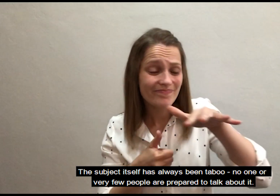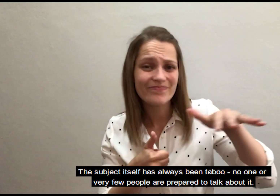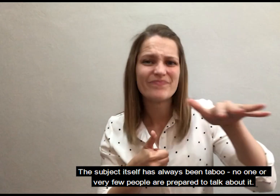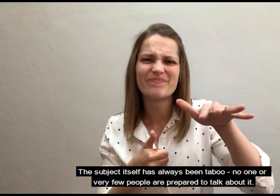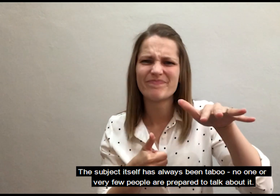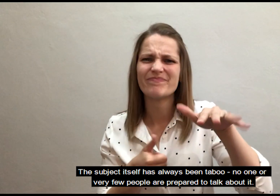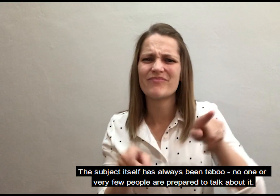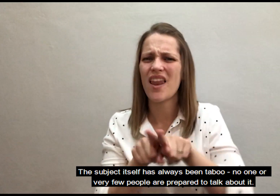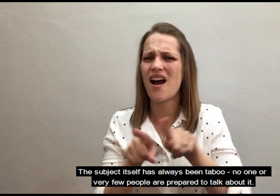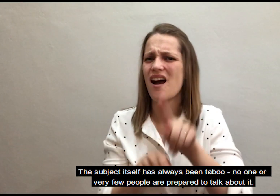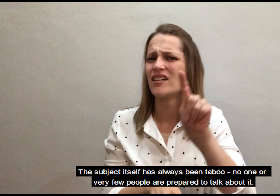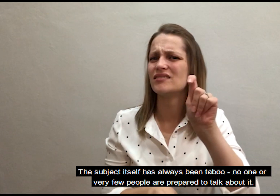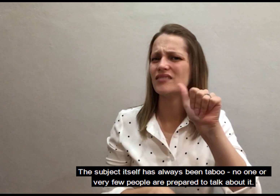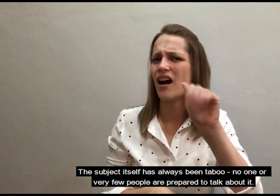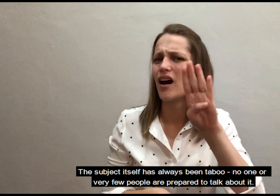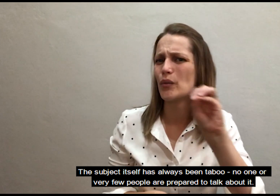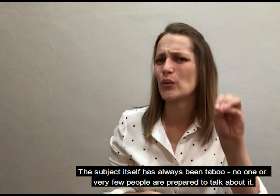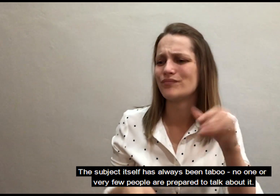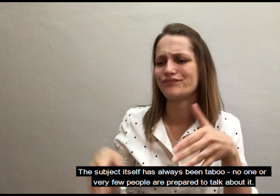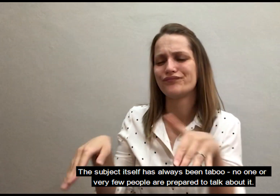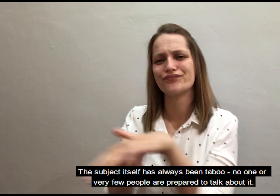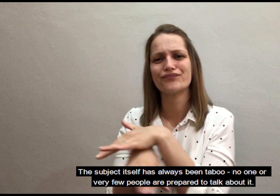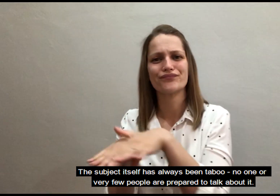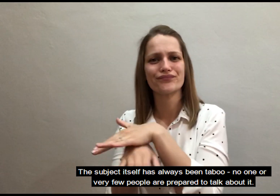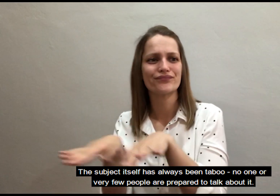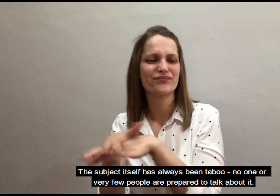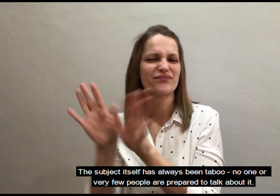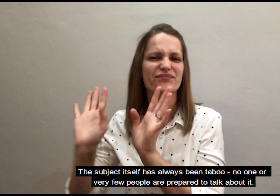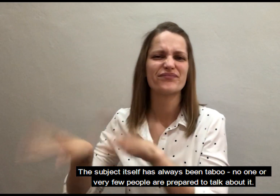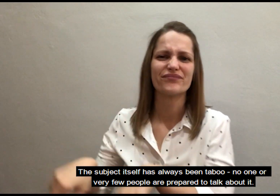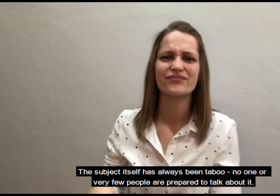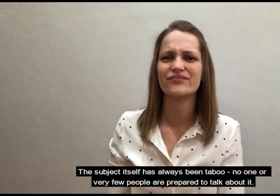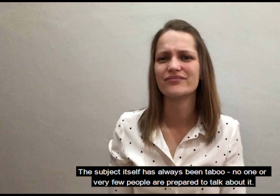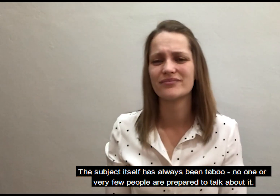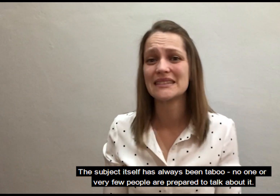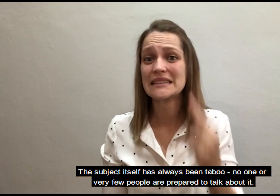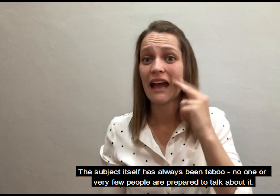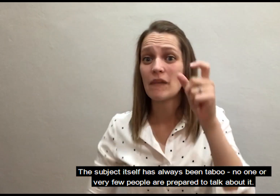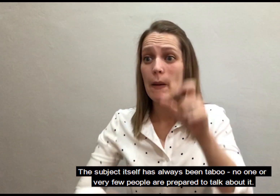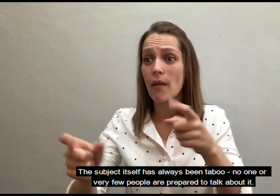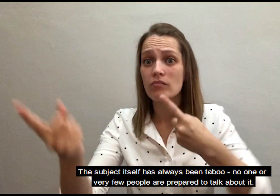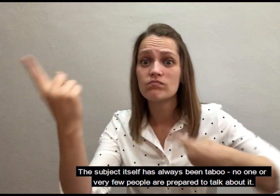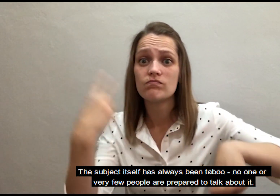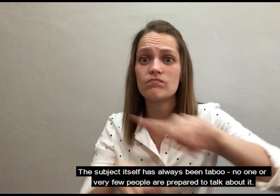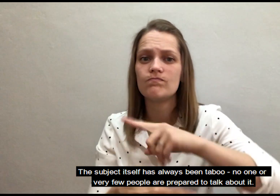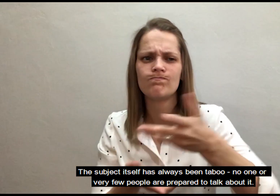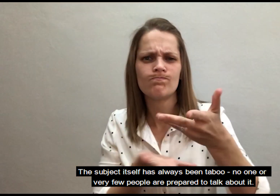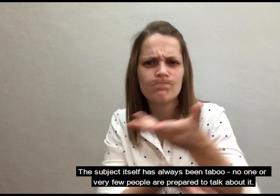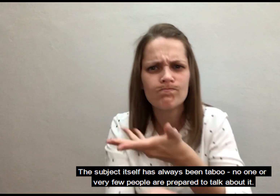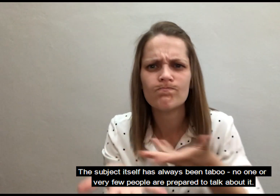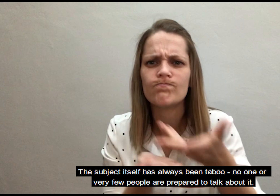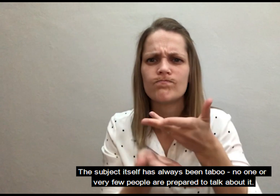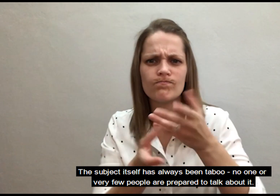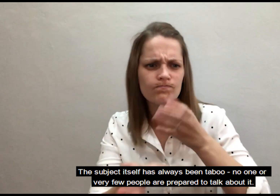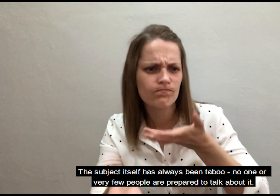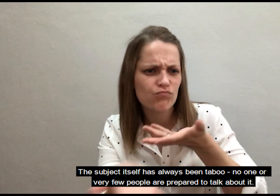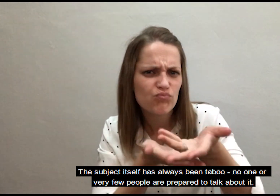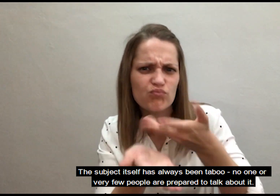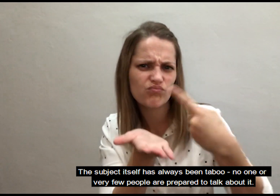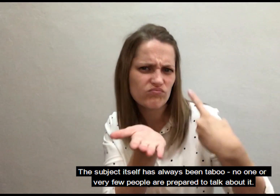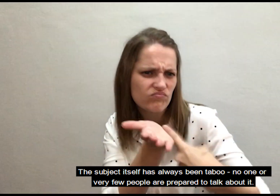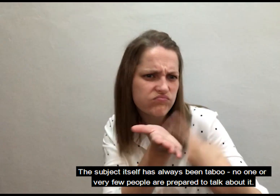Well, the subject itself has always been taboo. No one, or very few people, are prepared to talk about